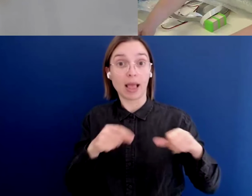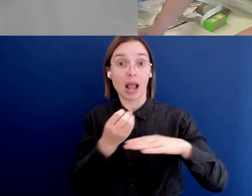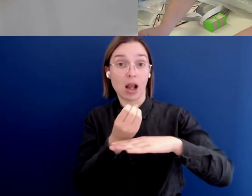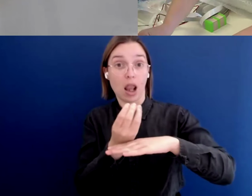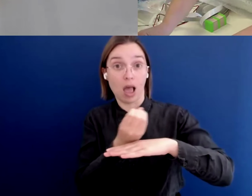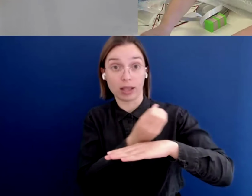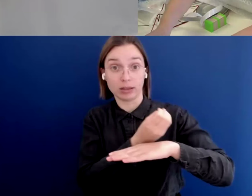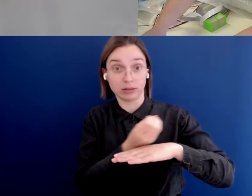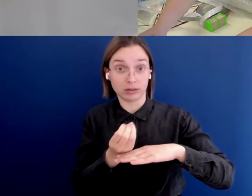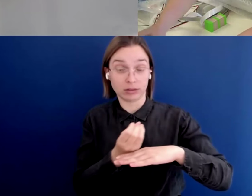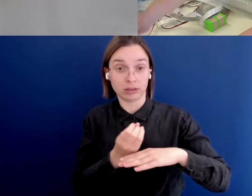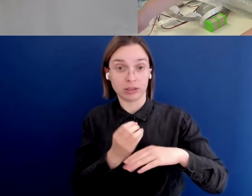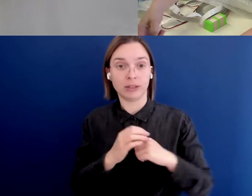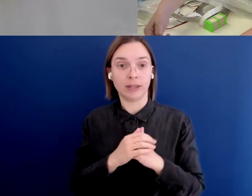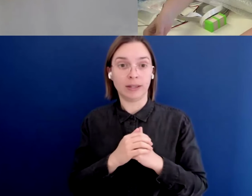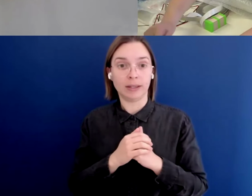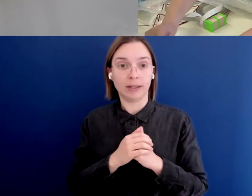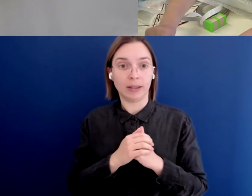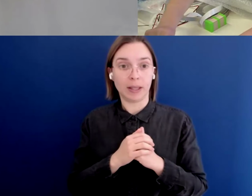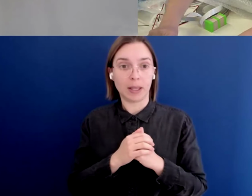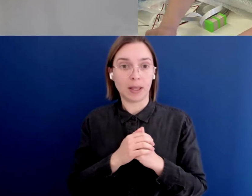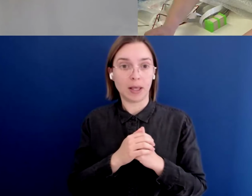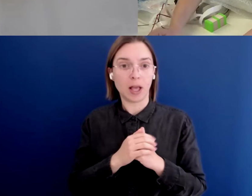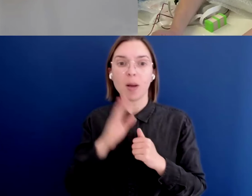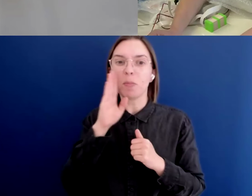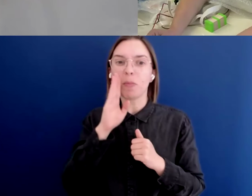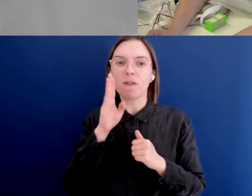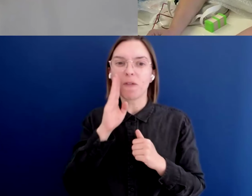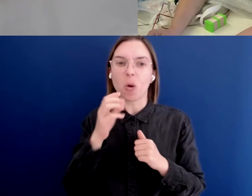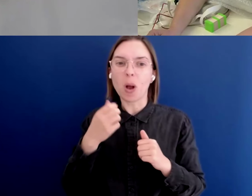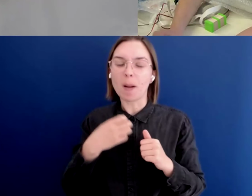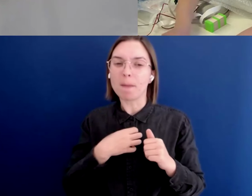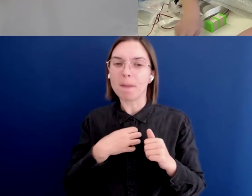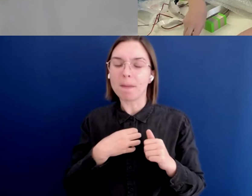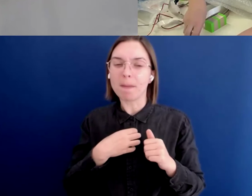the switch that wasn't working very well before,